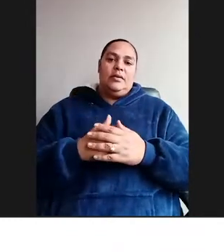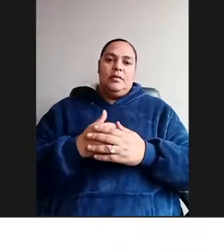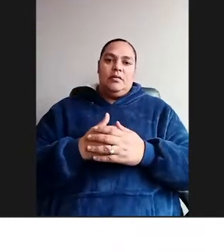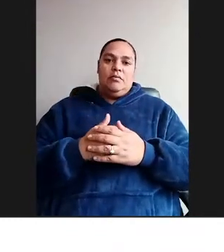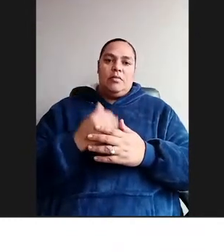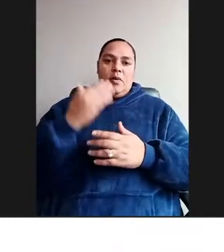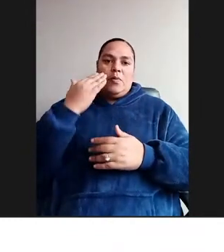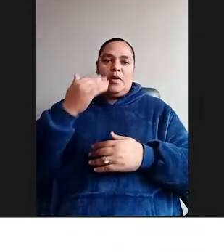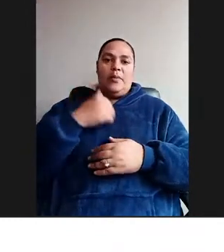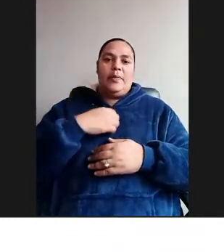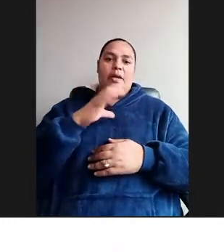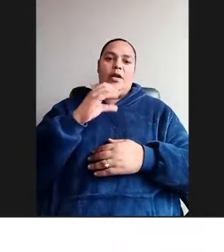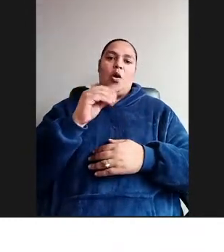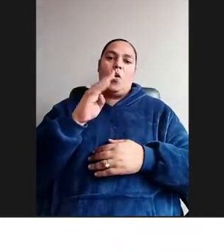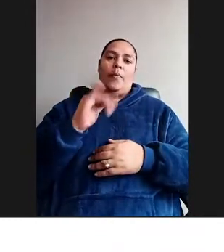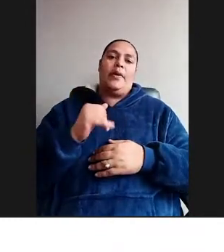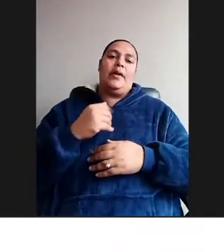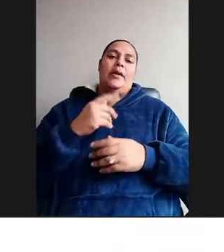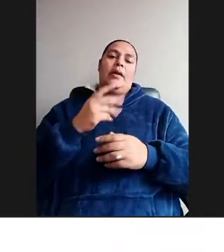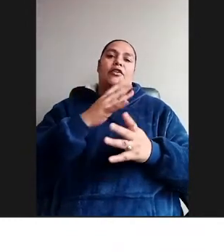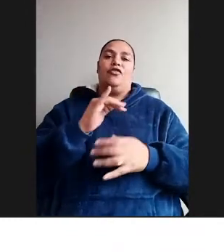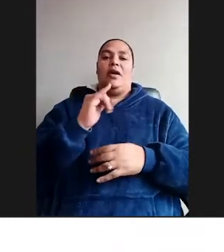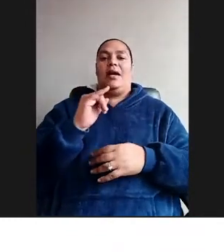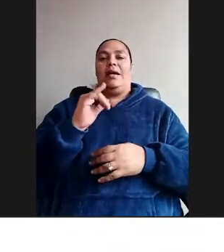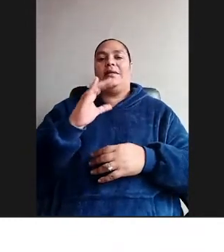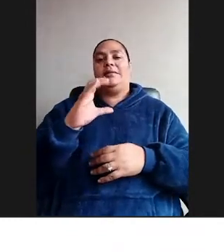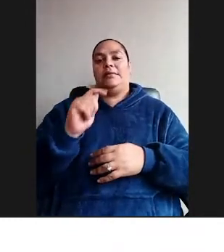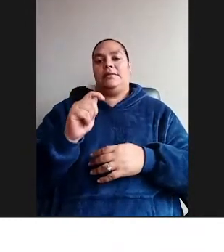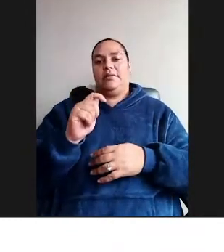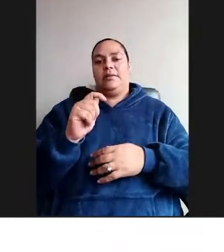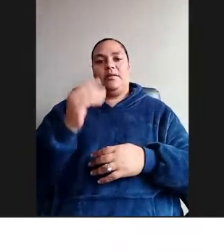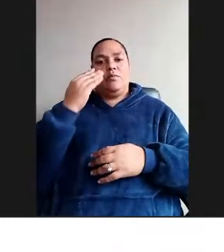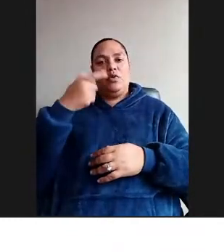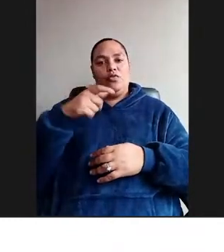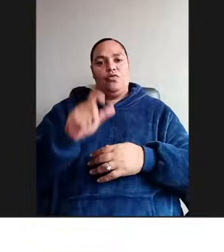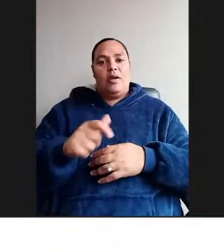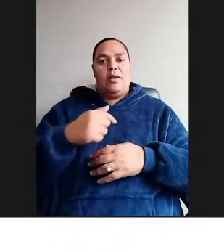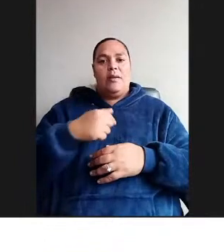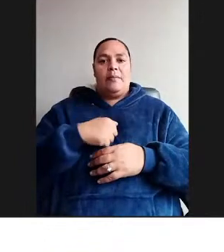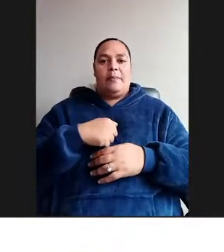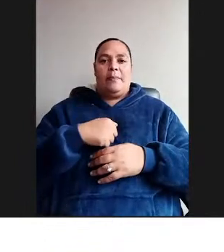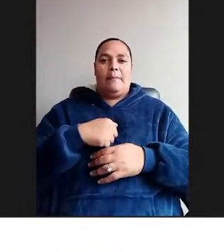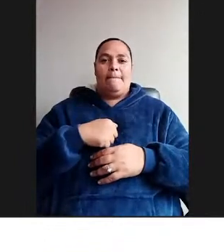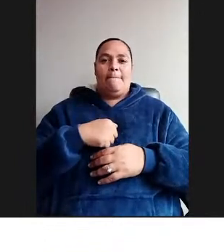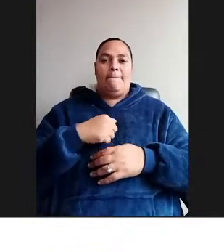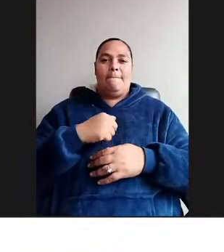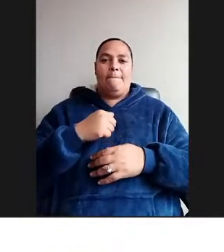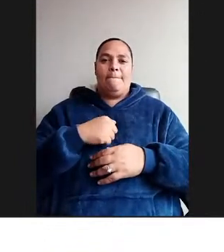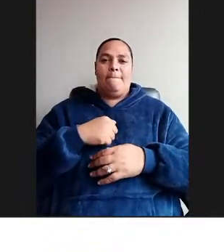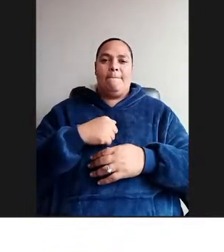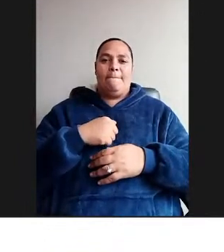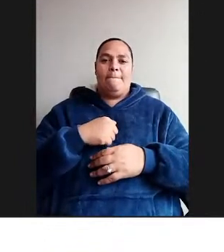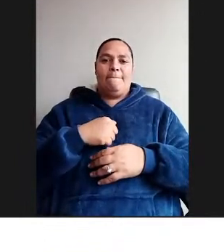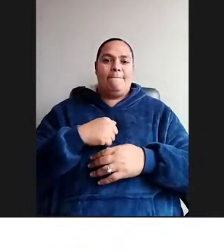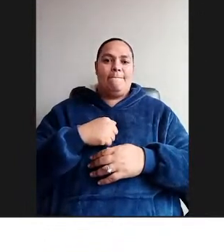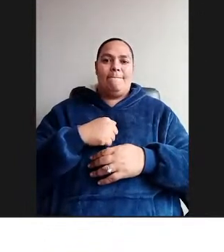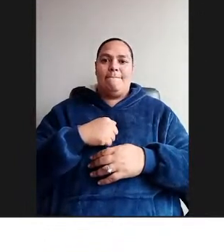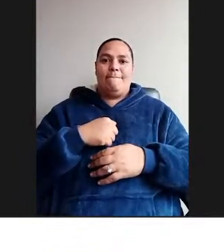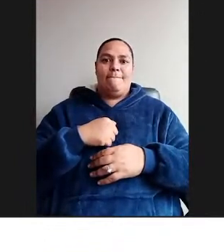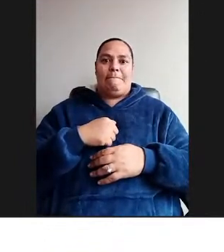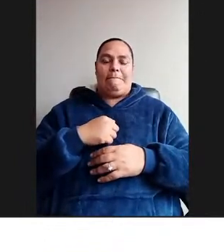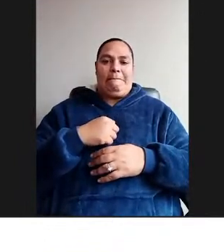ICT. Good morning, Chair. Usman Nizam, Manager Supply Chain and Asset Management.